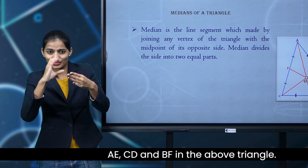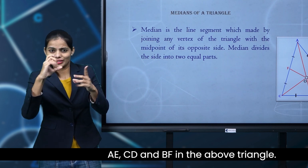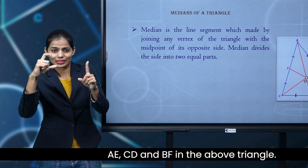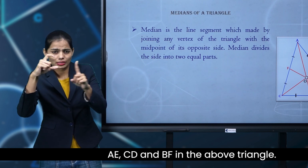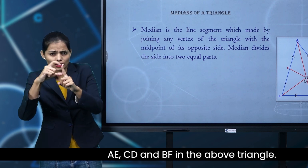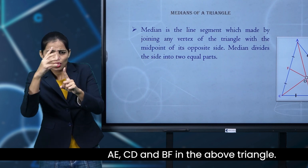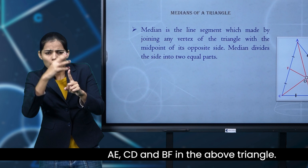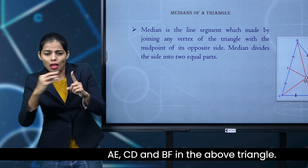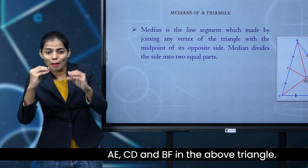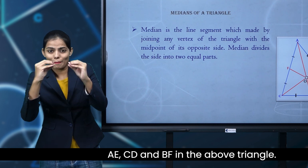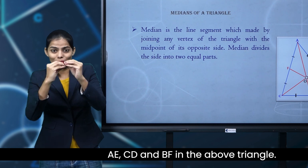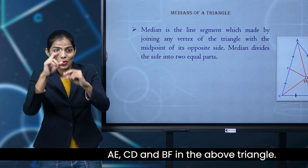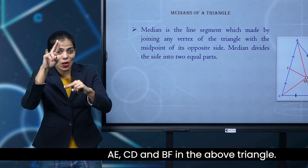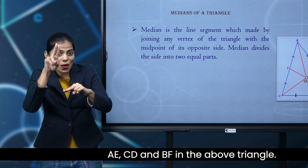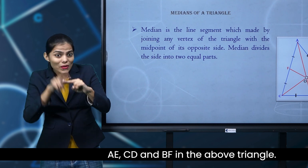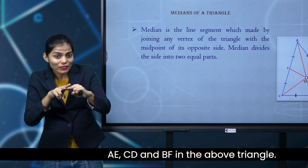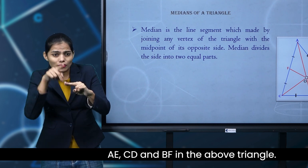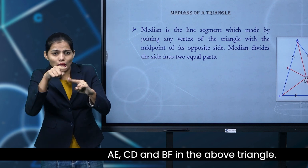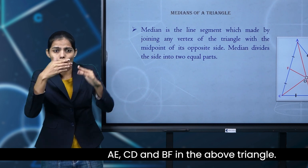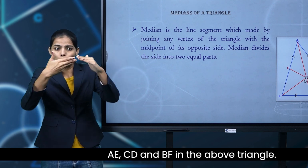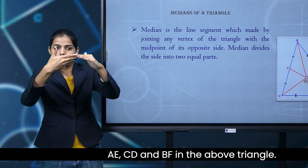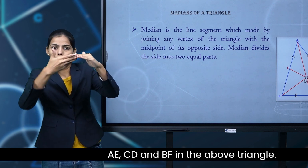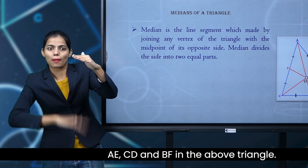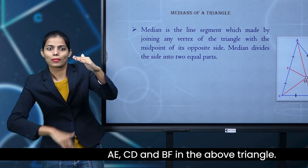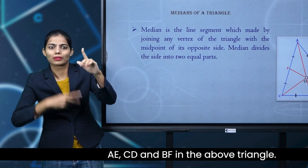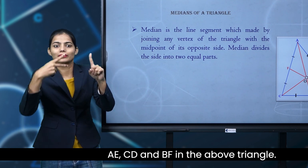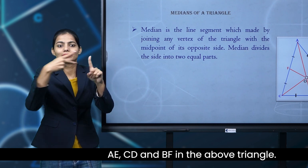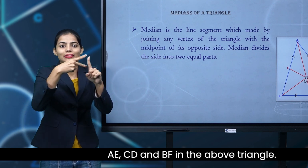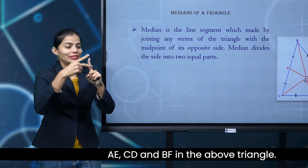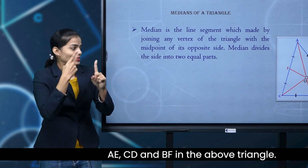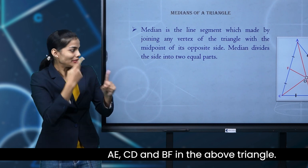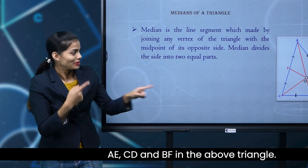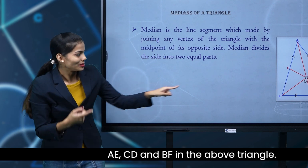CD and BF in the above triangle.